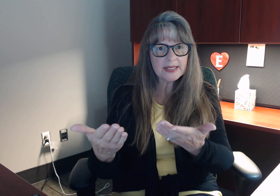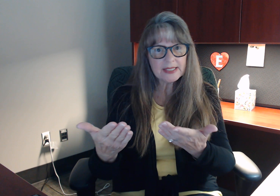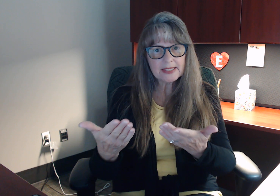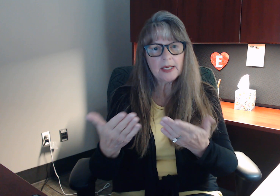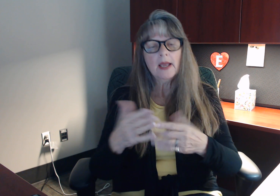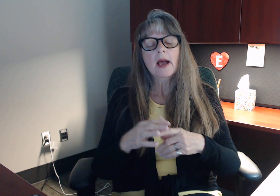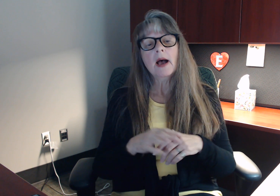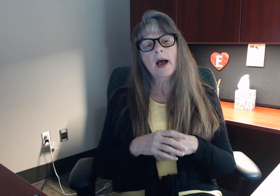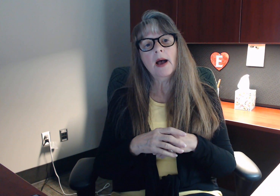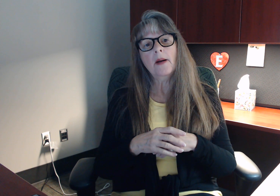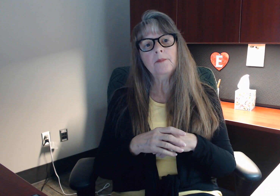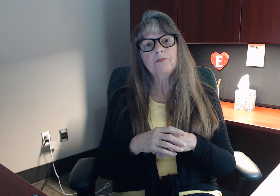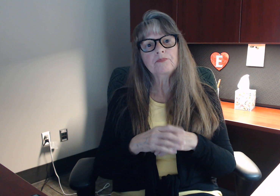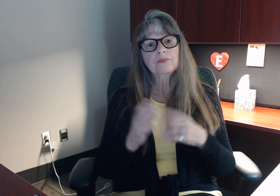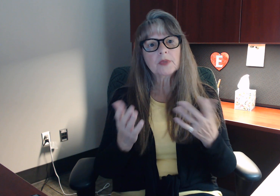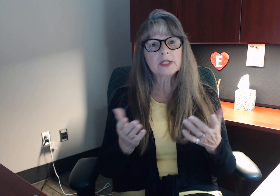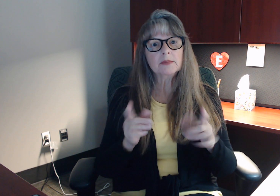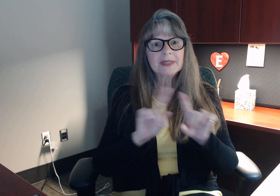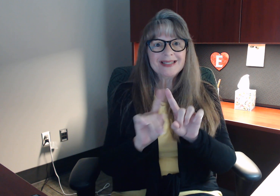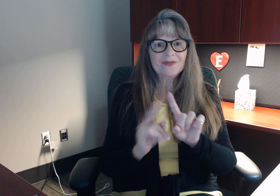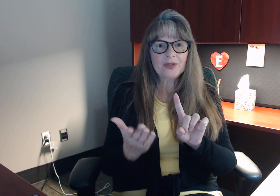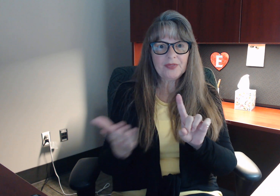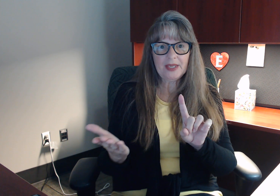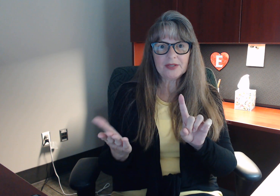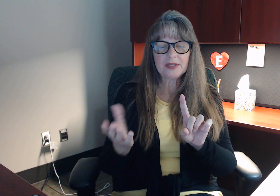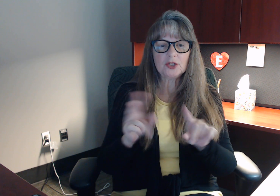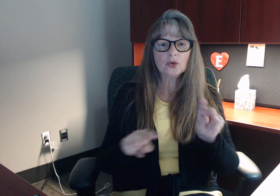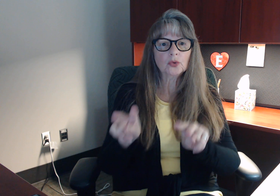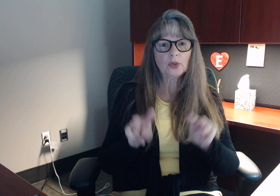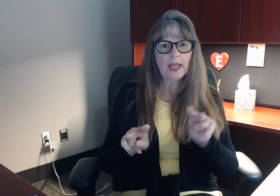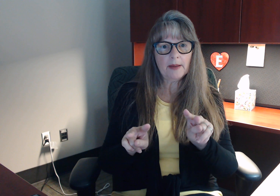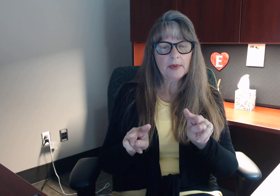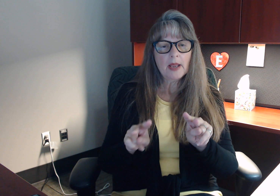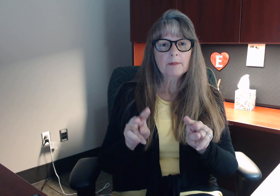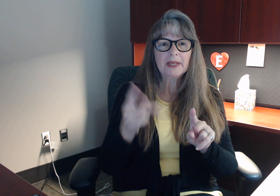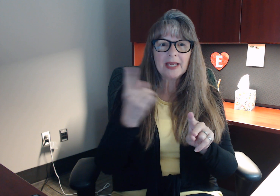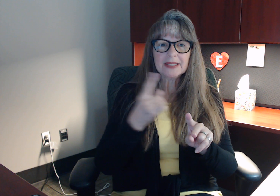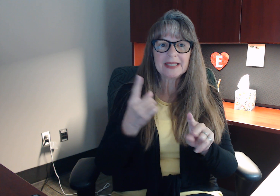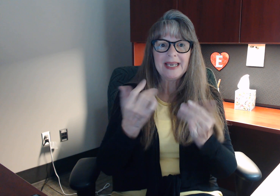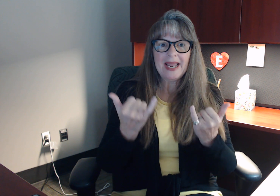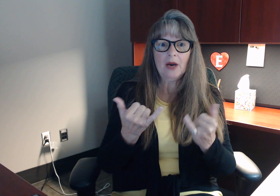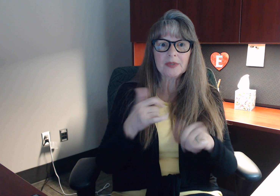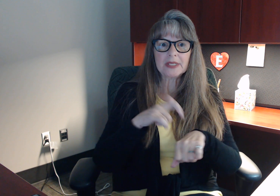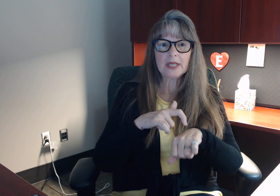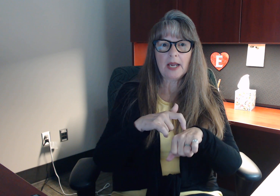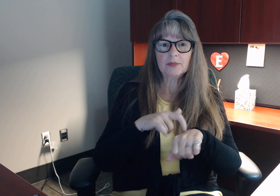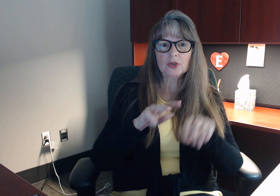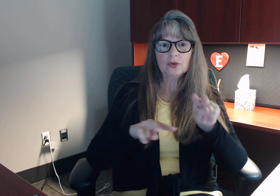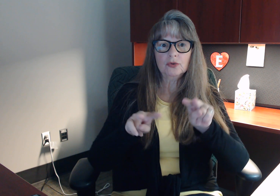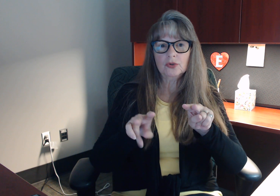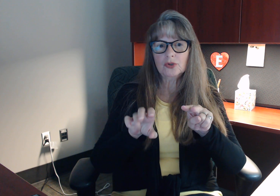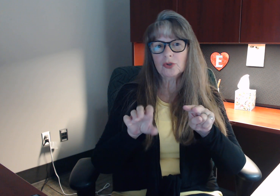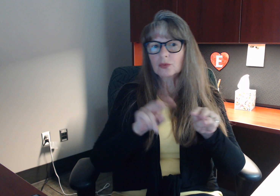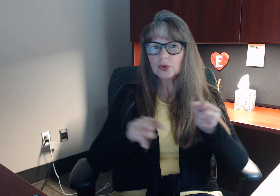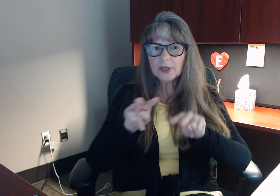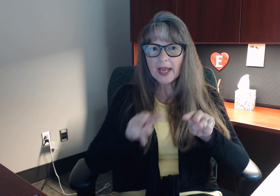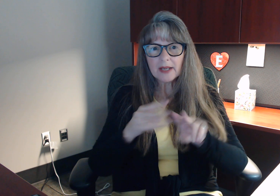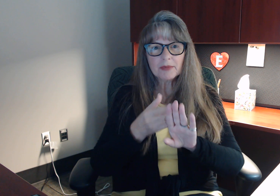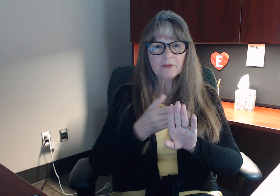suggest some different things that you look at, because now is the time to look at it before